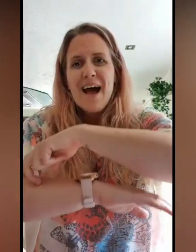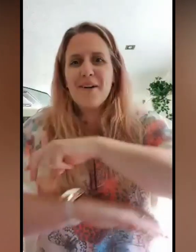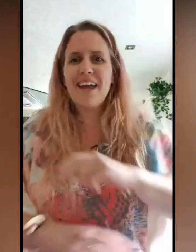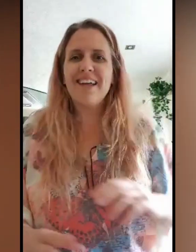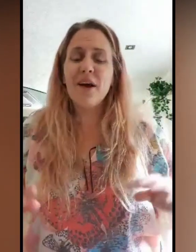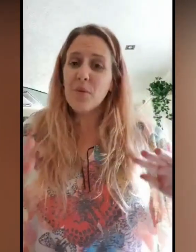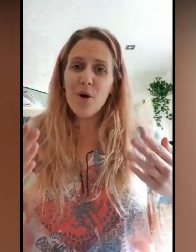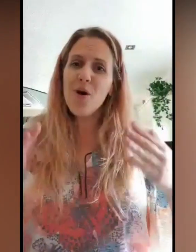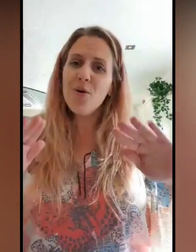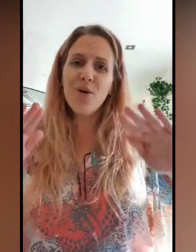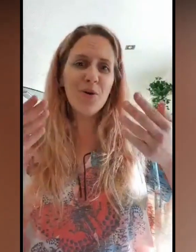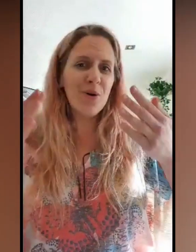out and